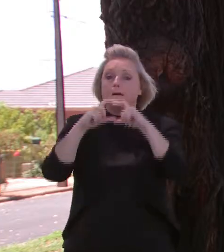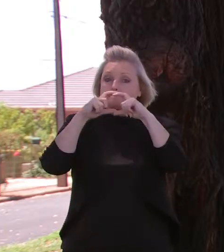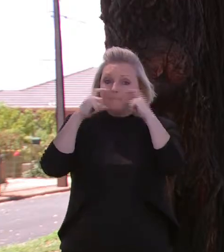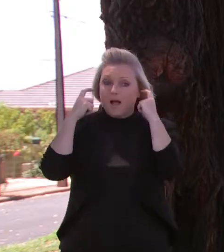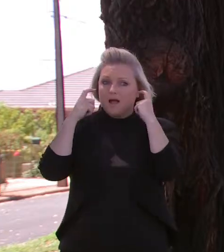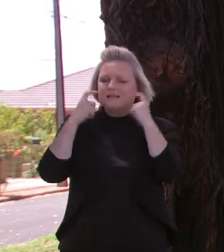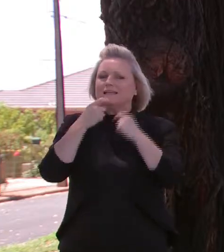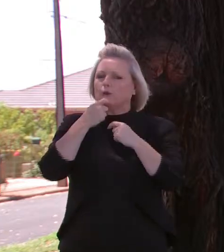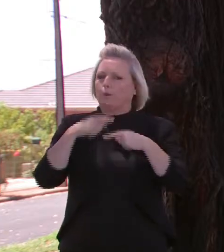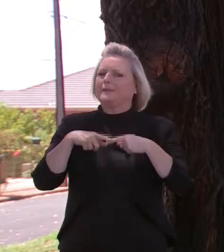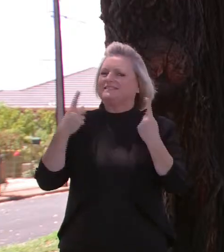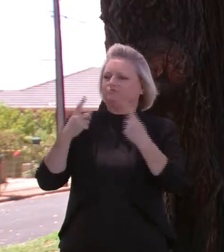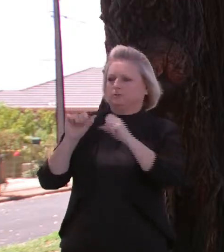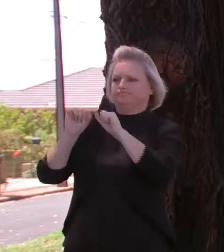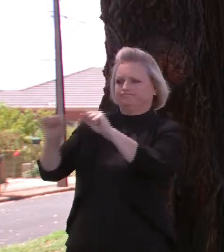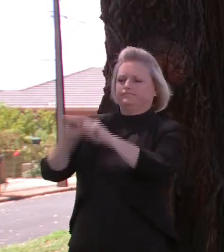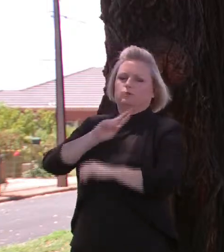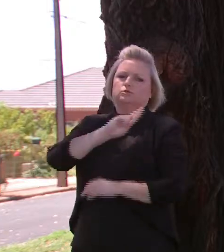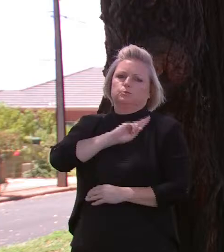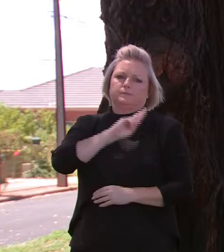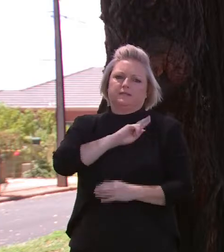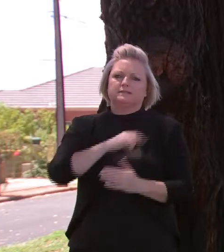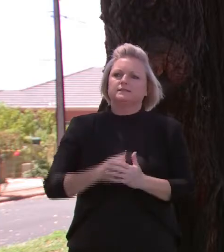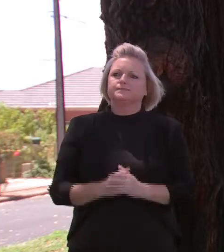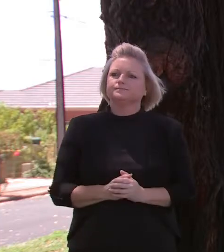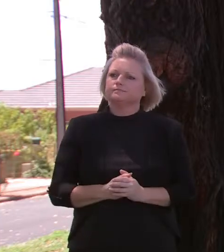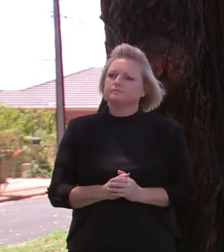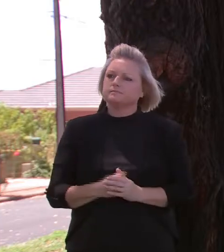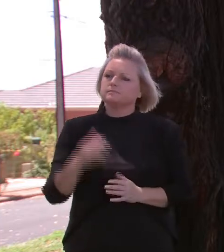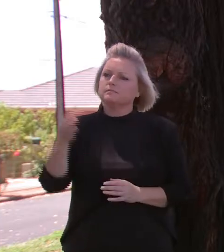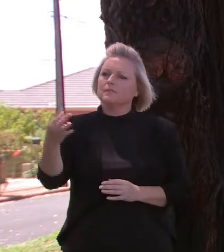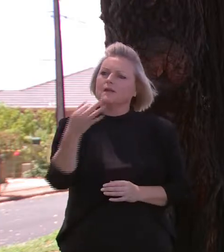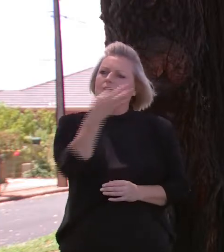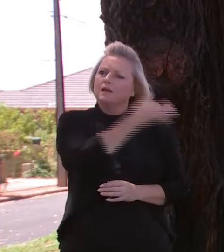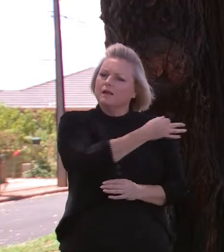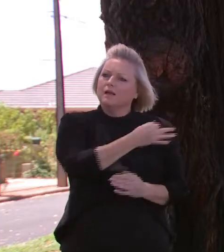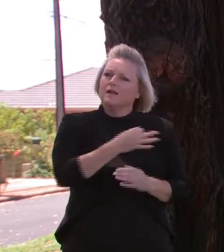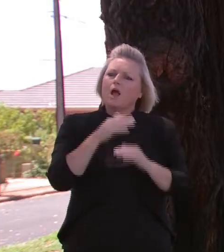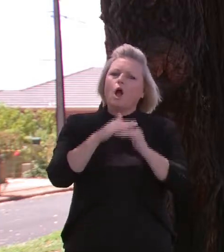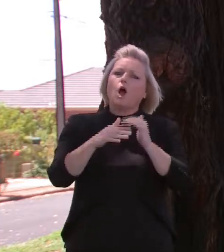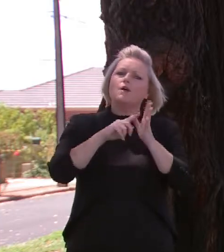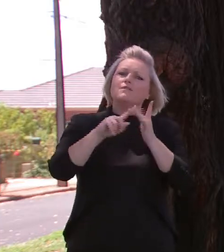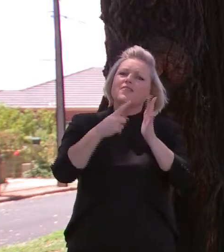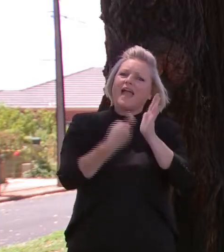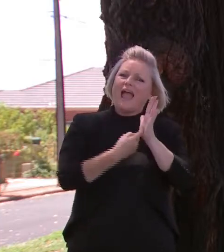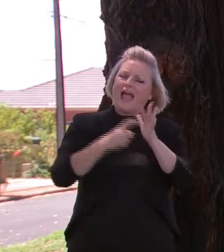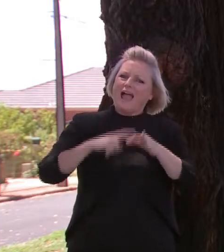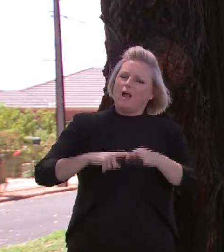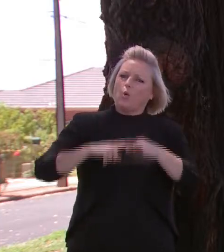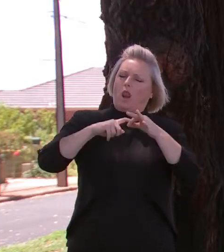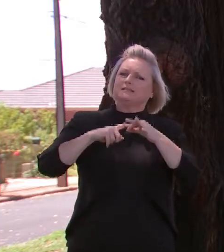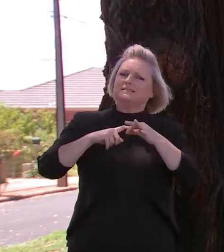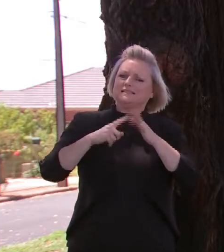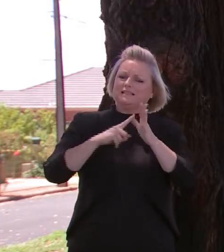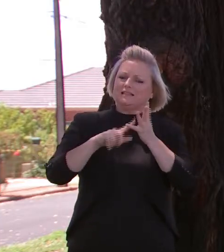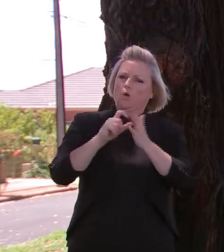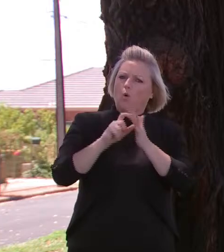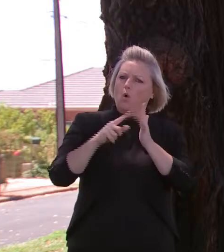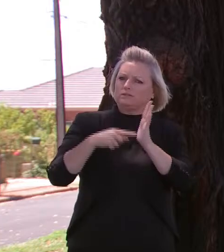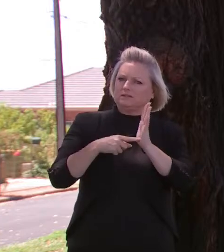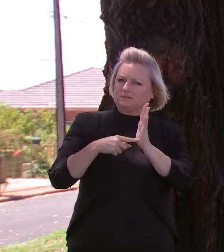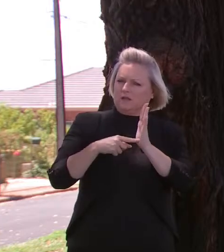masks, that would be a matter for Catholic Education. Can you give us an update on the air quality audits? I think as of a couple of weeks ago, only